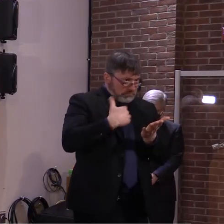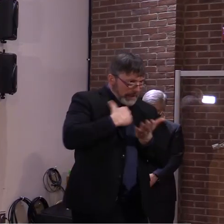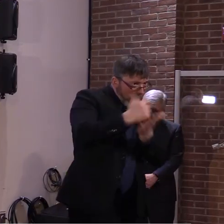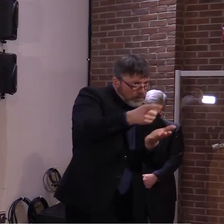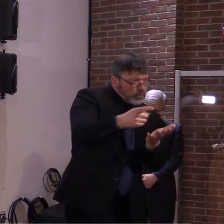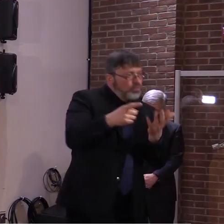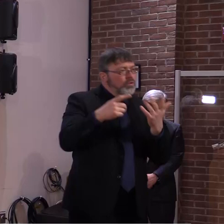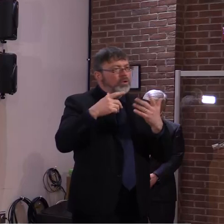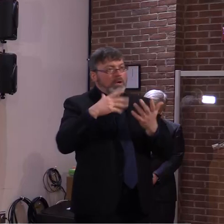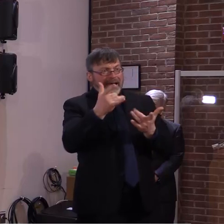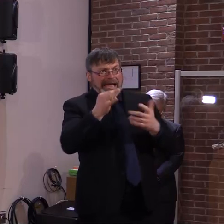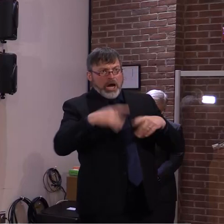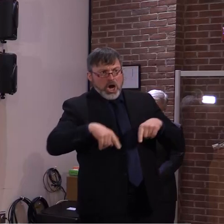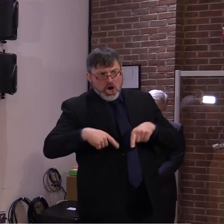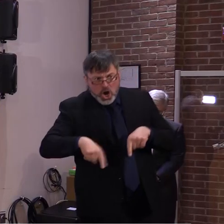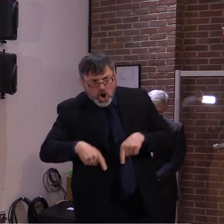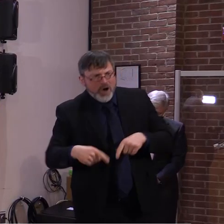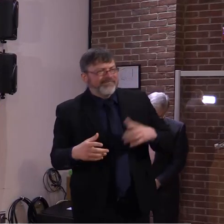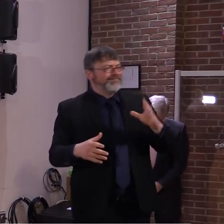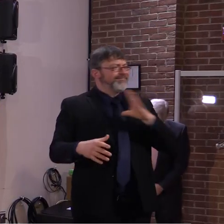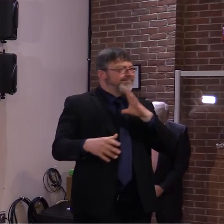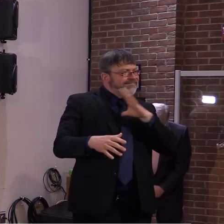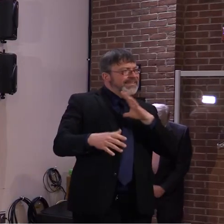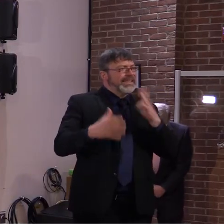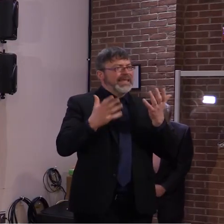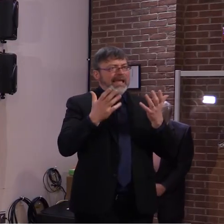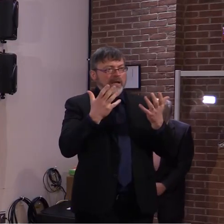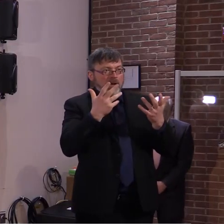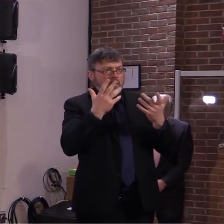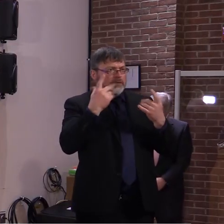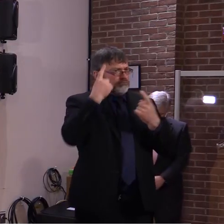and can, through education and